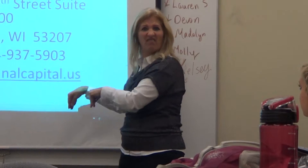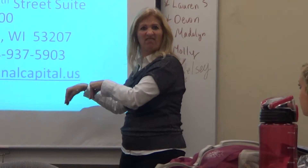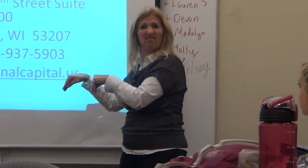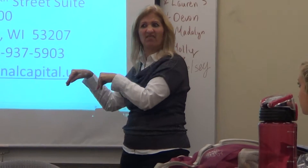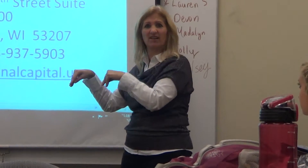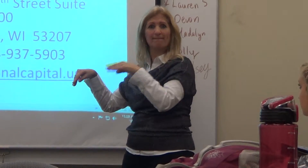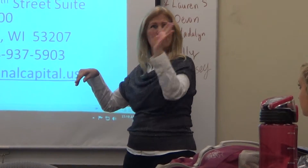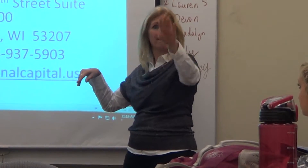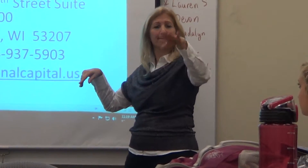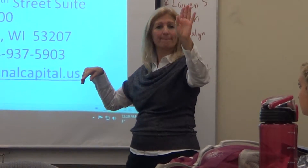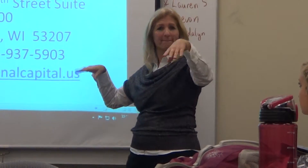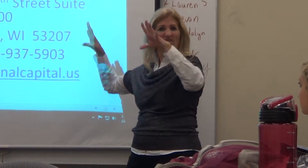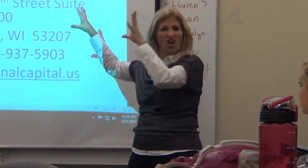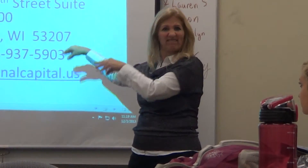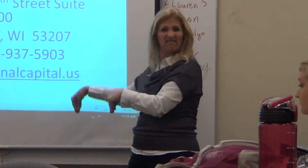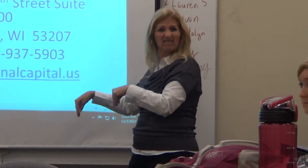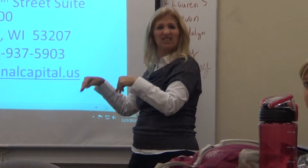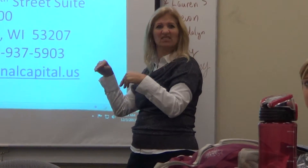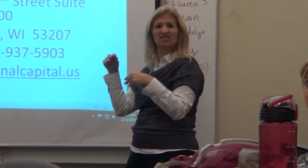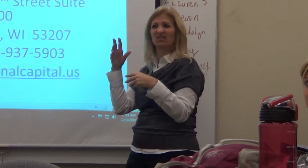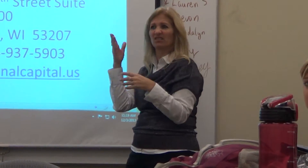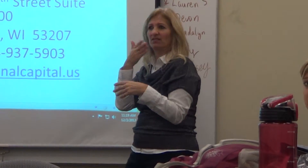Should I turn this off? I can.